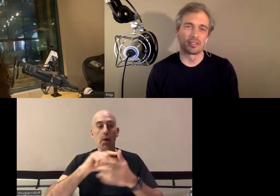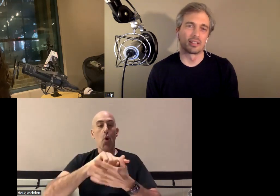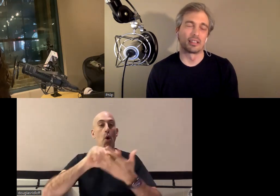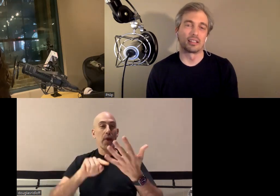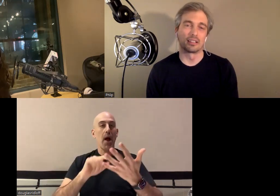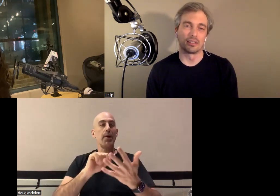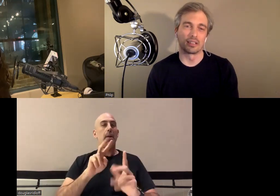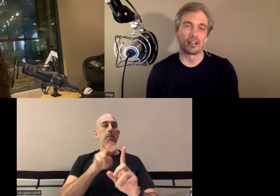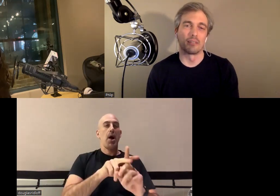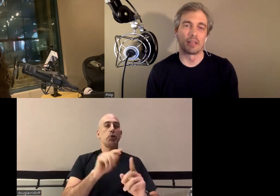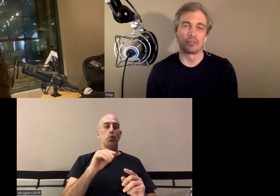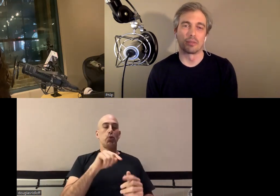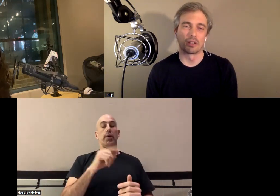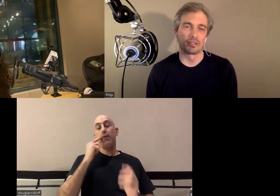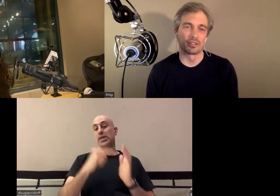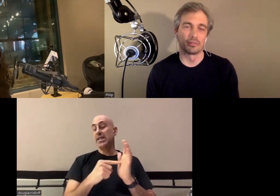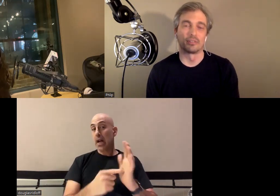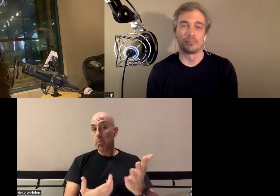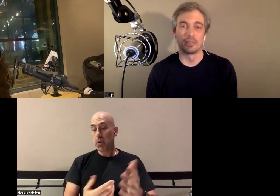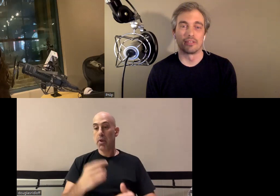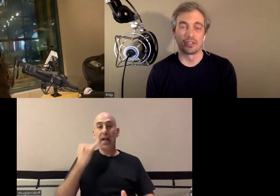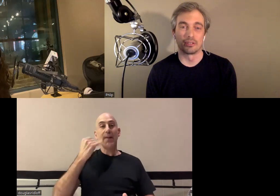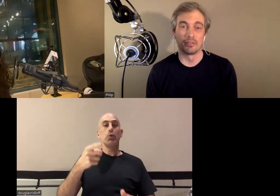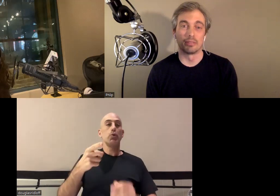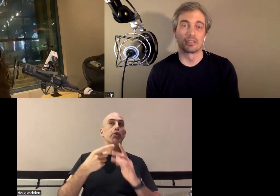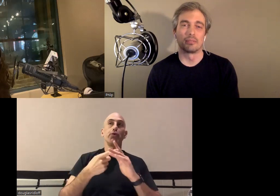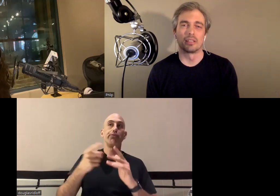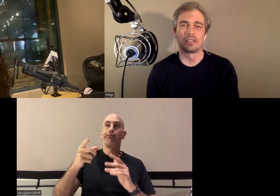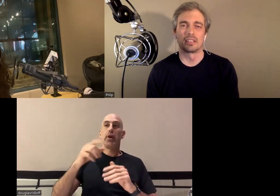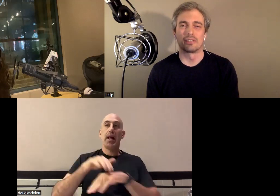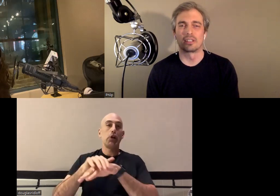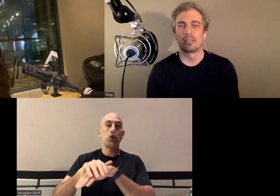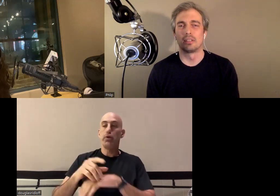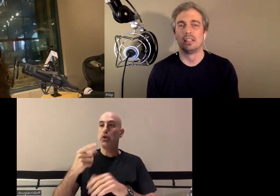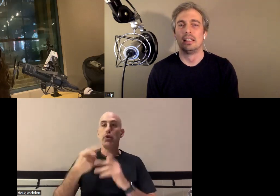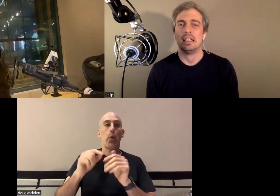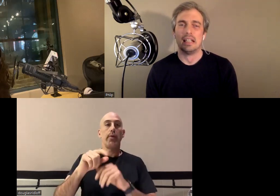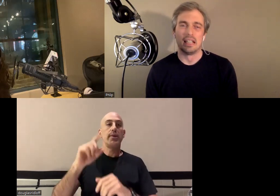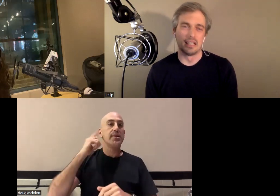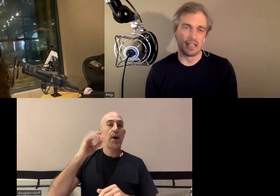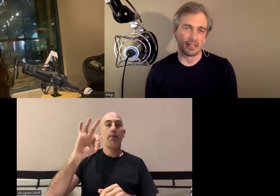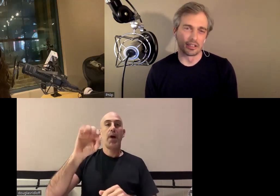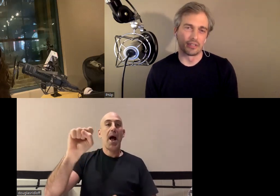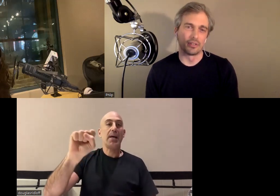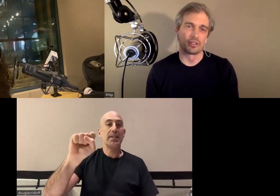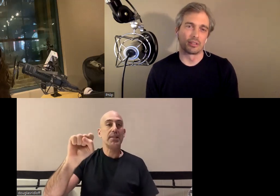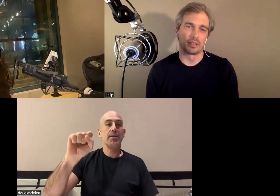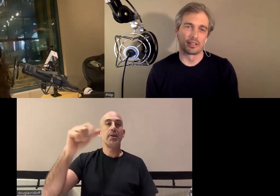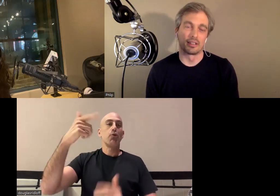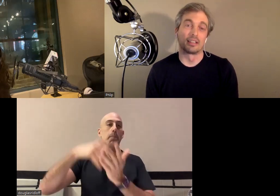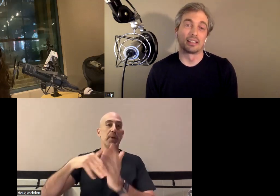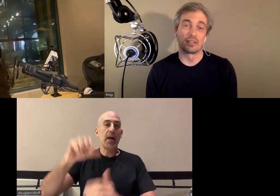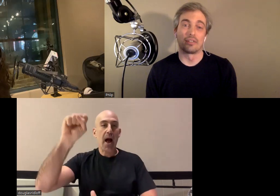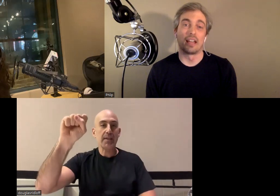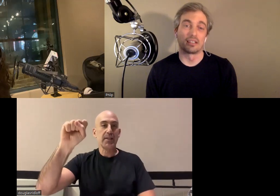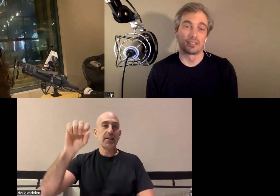five parameters, including the non-manual markers that you would be the facial movements. But let's say, for example, in English, if you